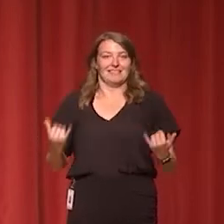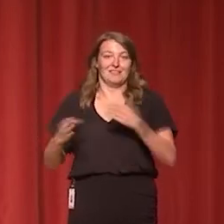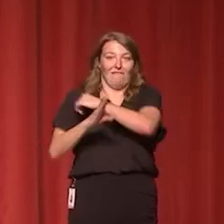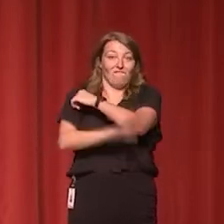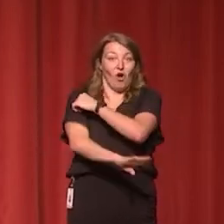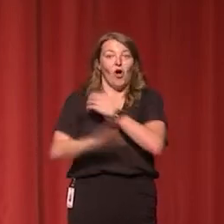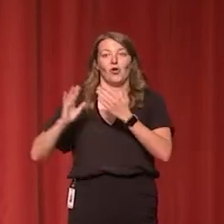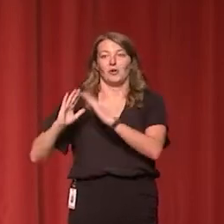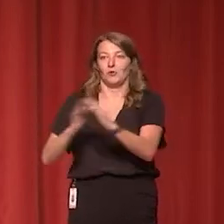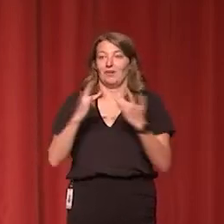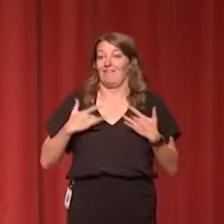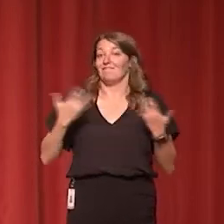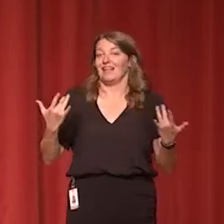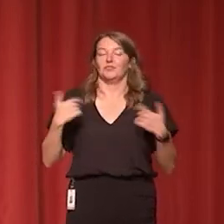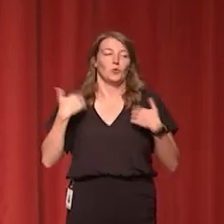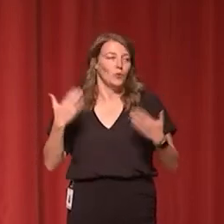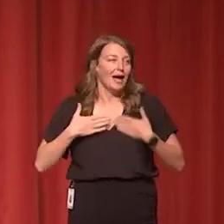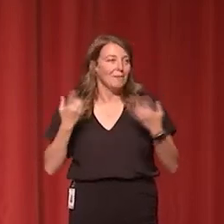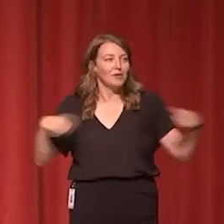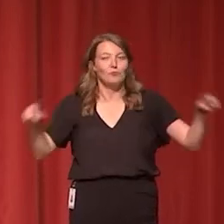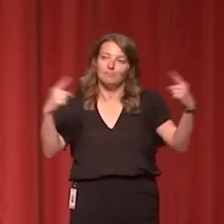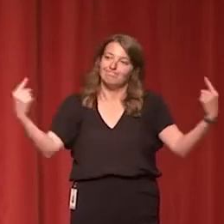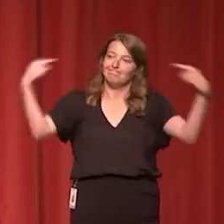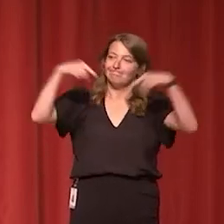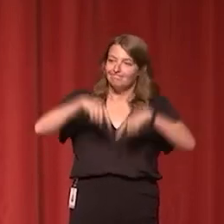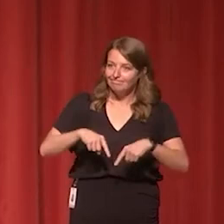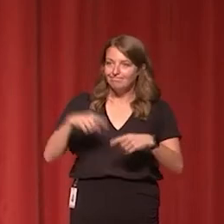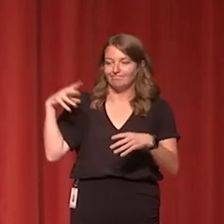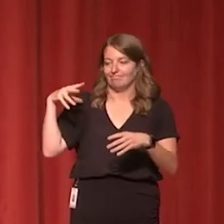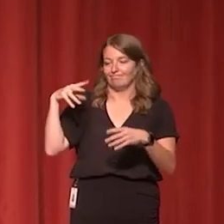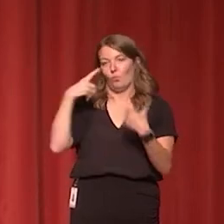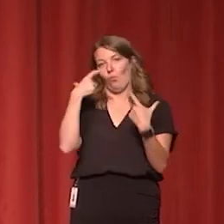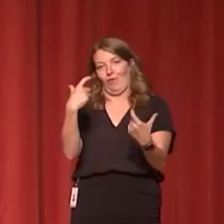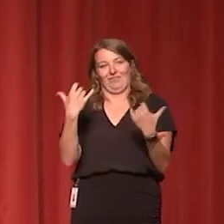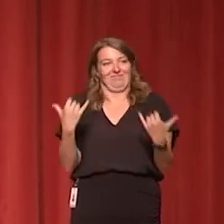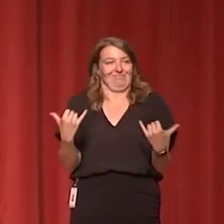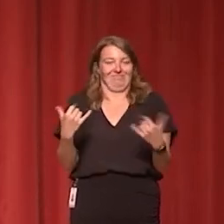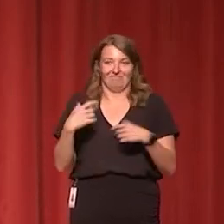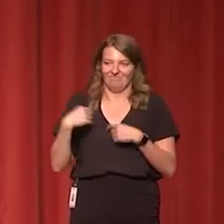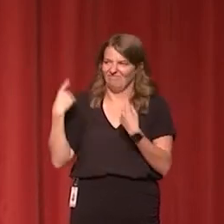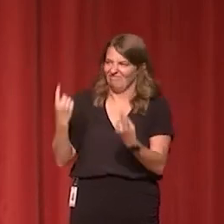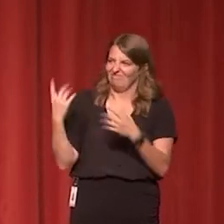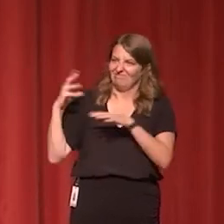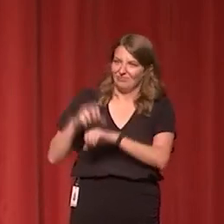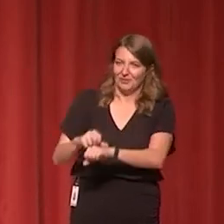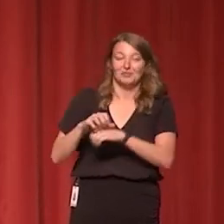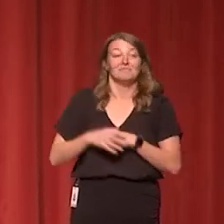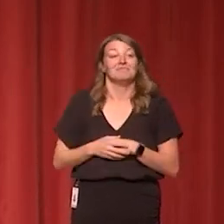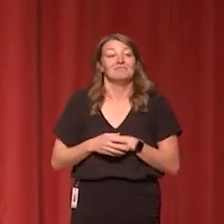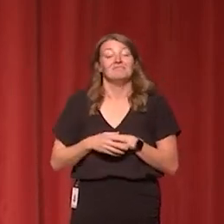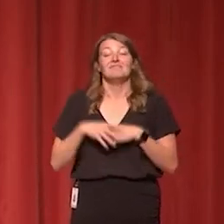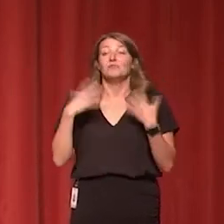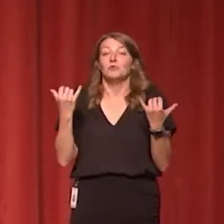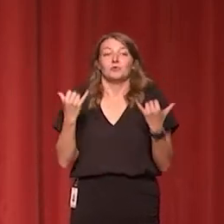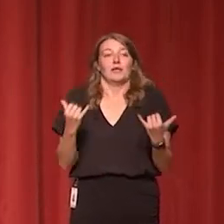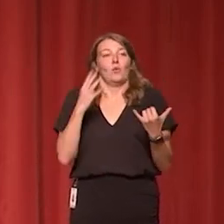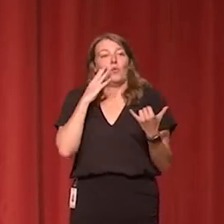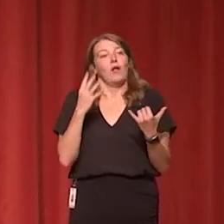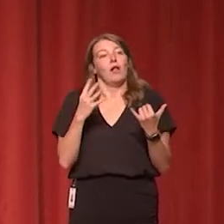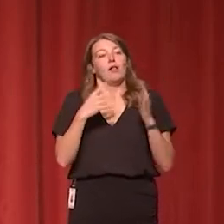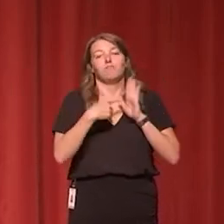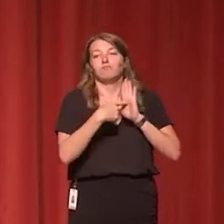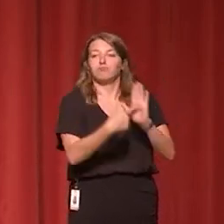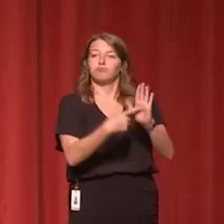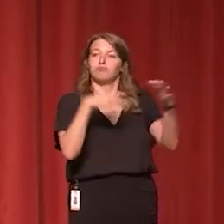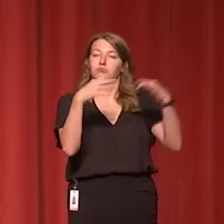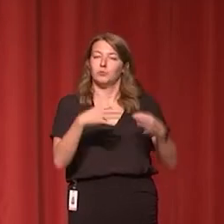and so we're delighted that you could join us here again for this ongoing tradition. Tonight, we'll hear about what new treatment options